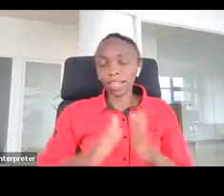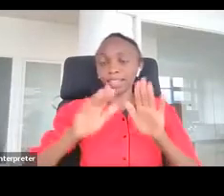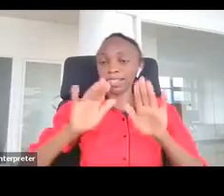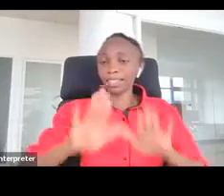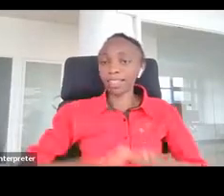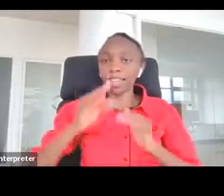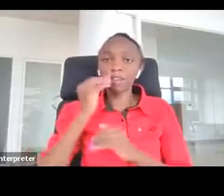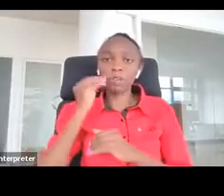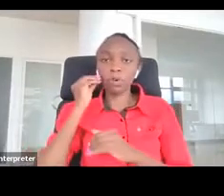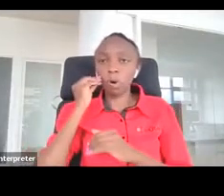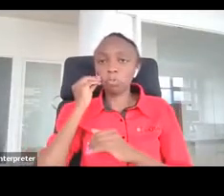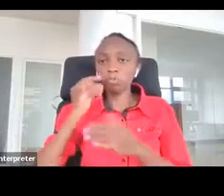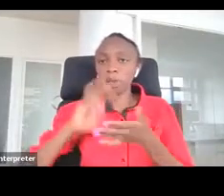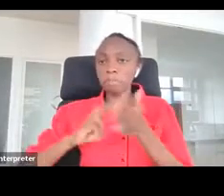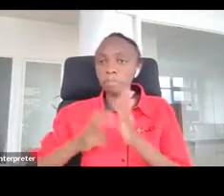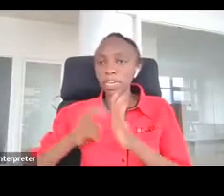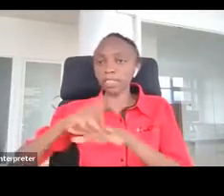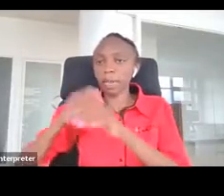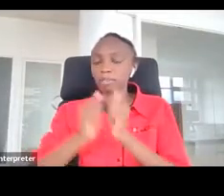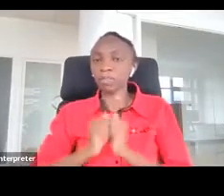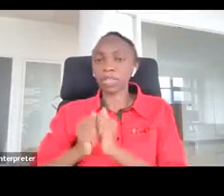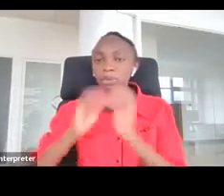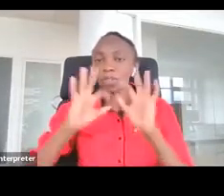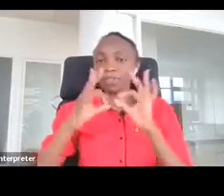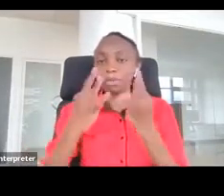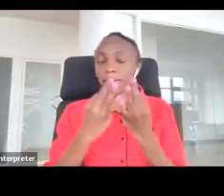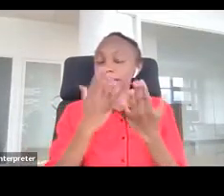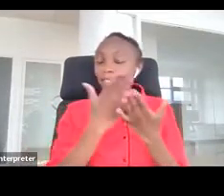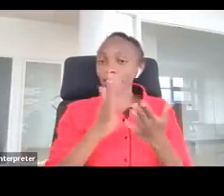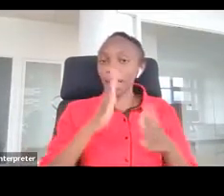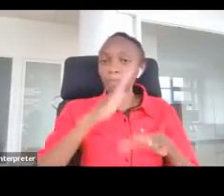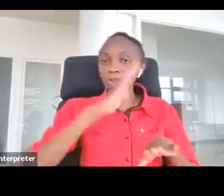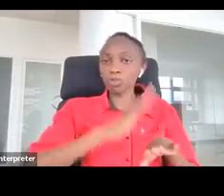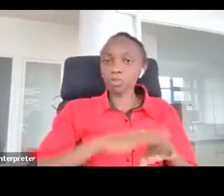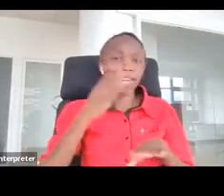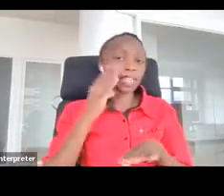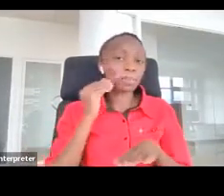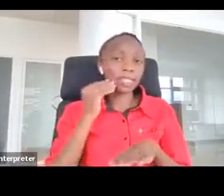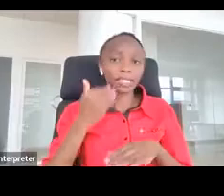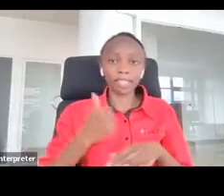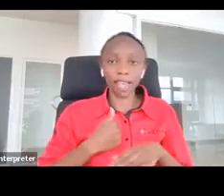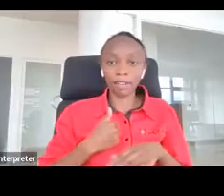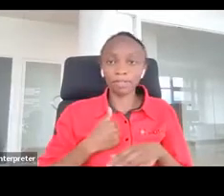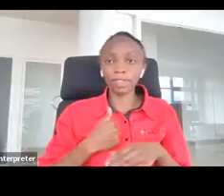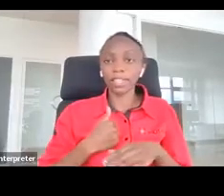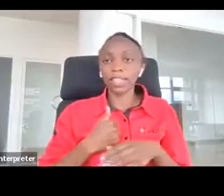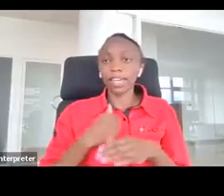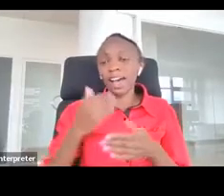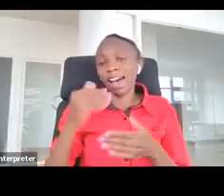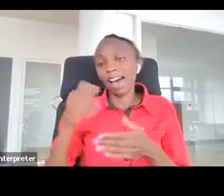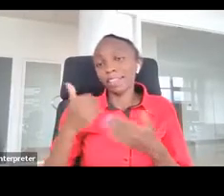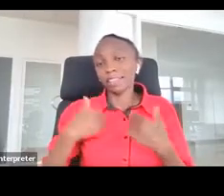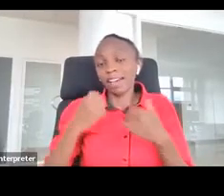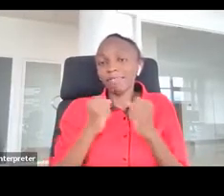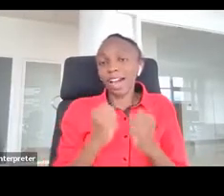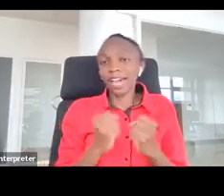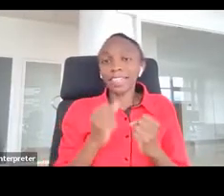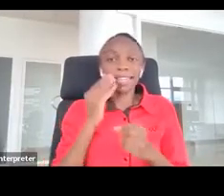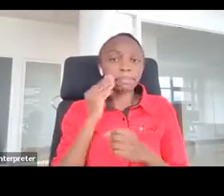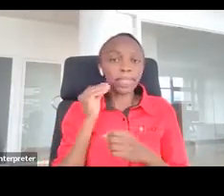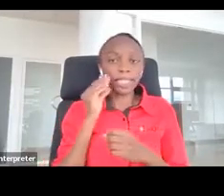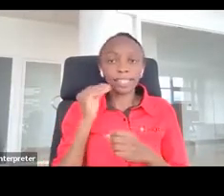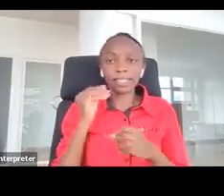their families. Some of them have good experiences, some had hard experiences. And for us, it was an opportunity